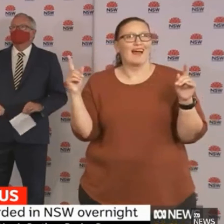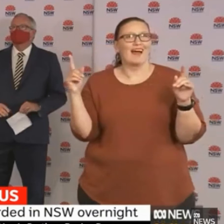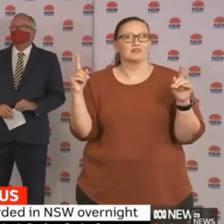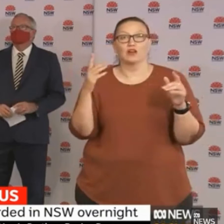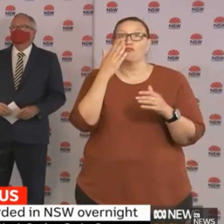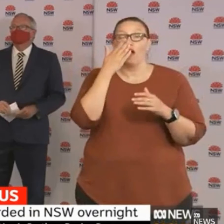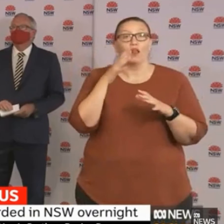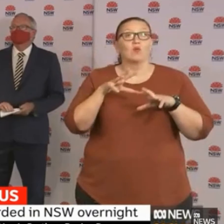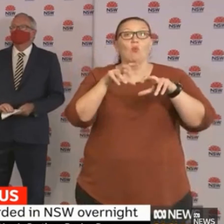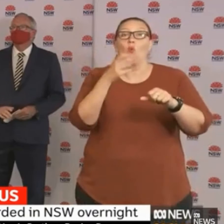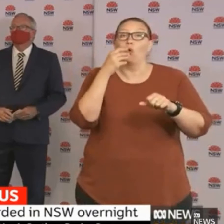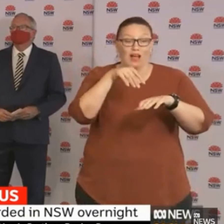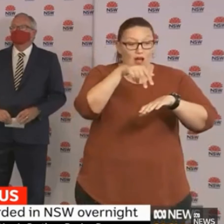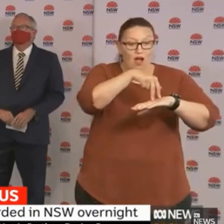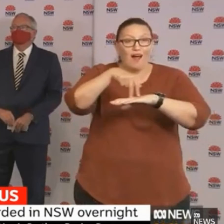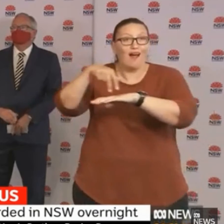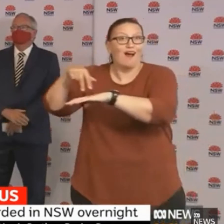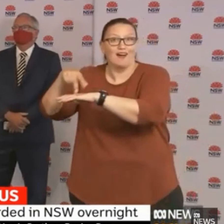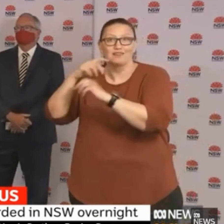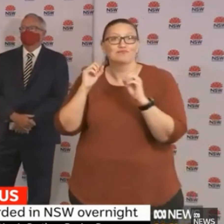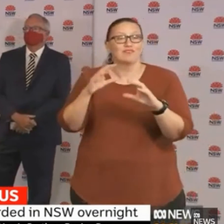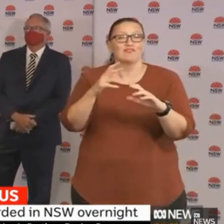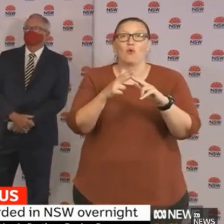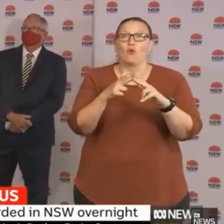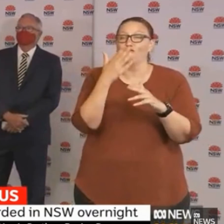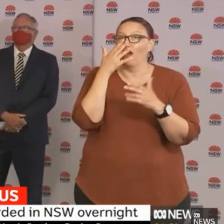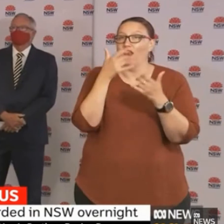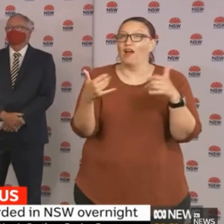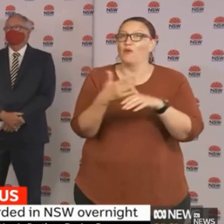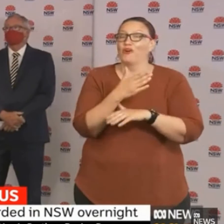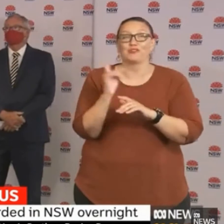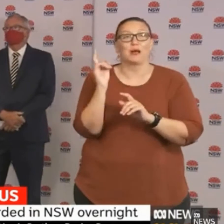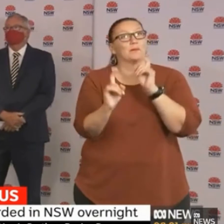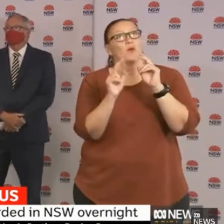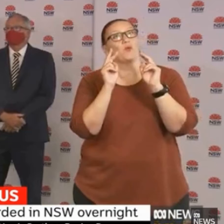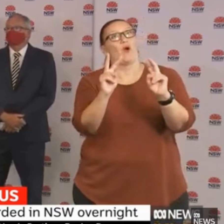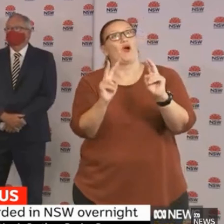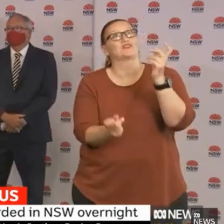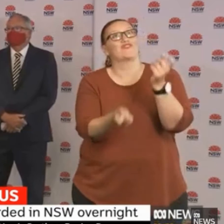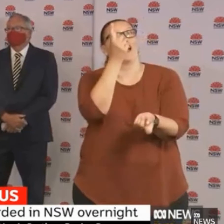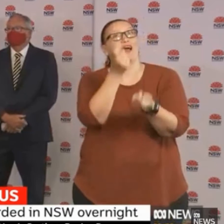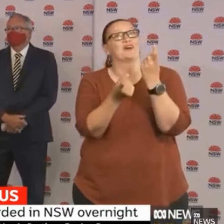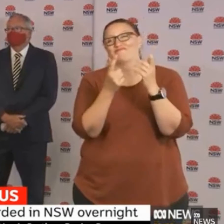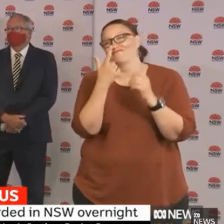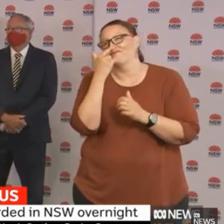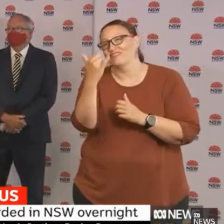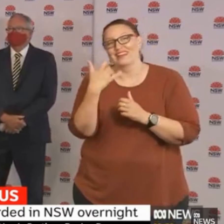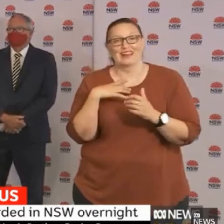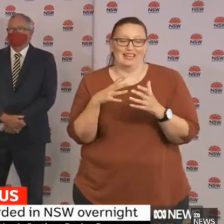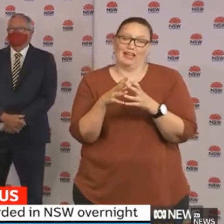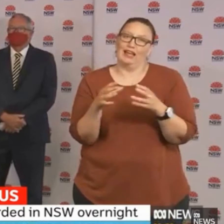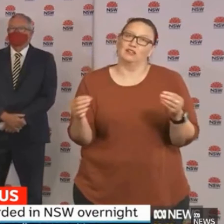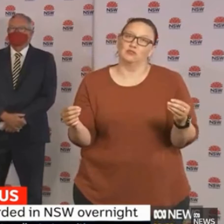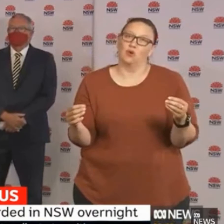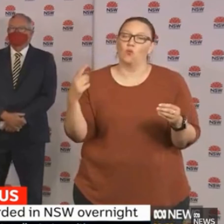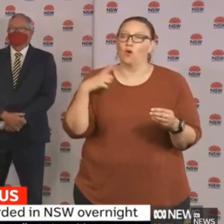the state to be able to come and enjoy the fireworks. Unfortunately, we're going to have to cancel that. We think it's too much of a health risk having people from the